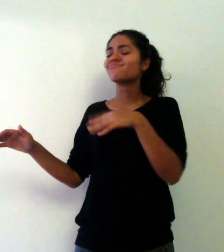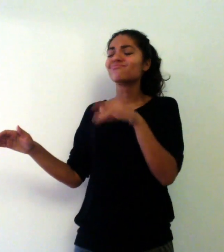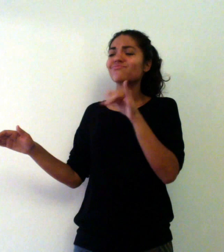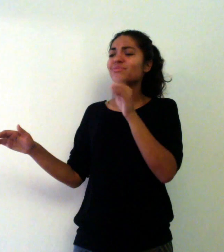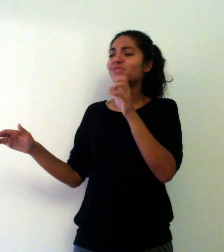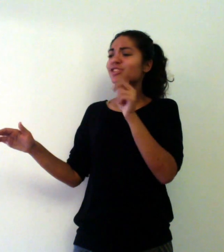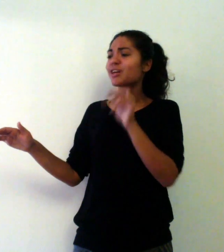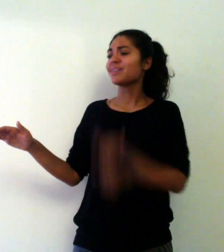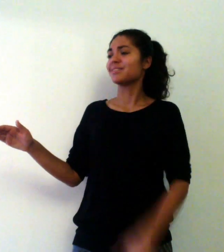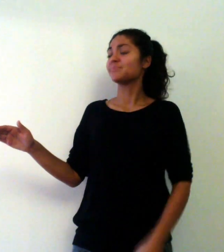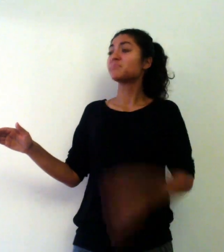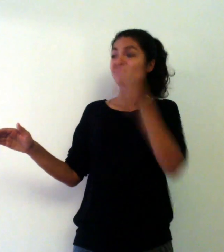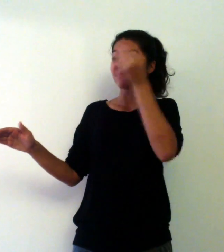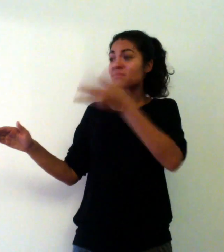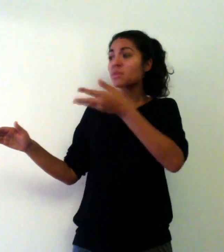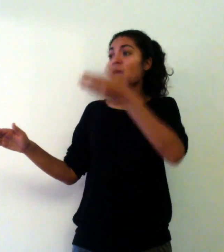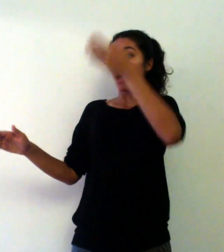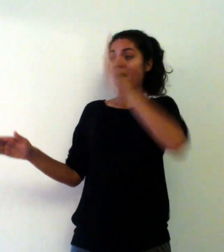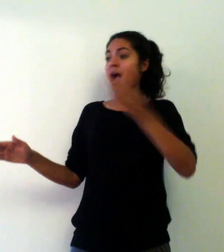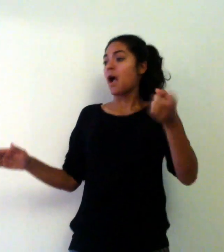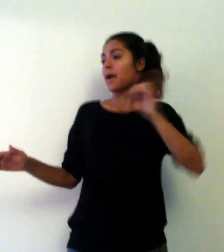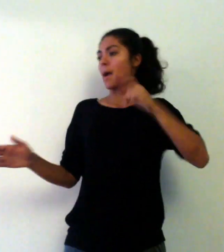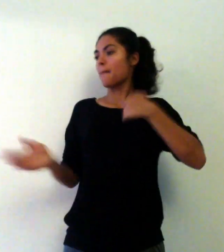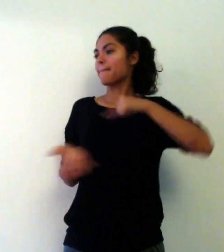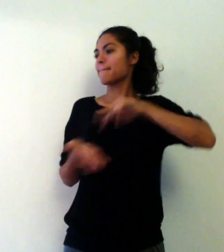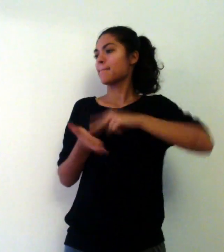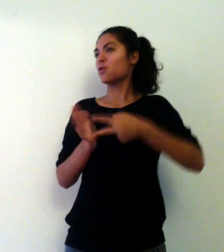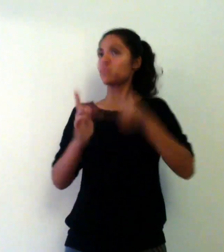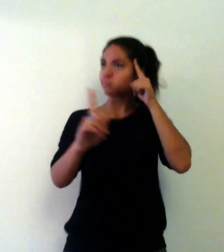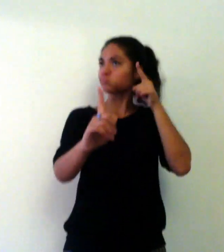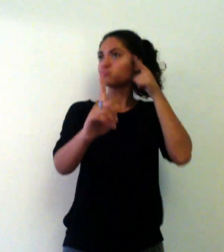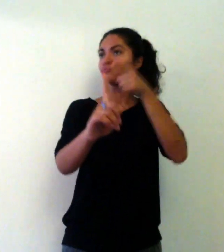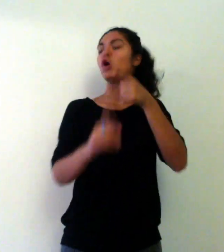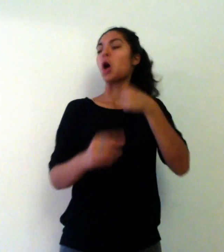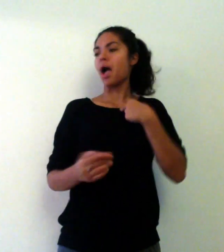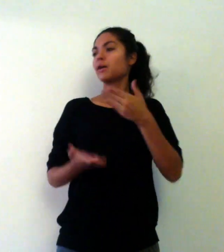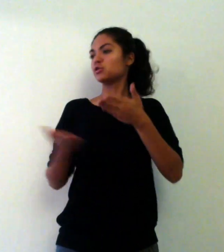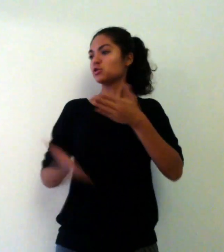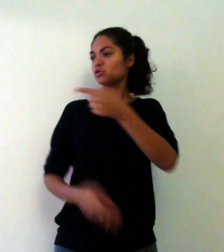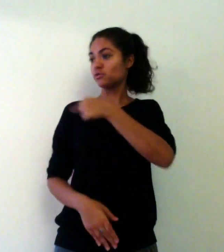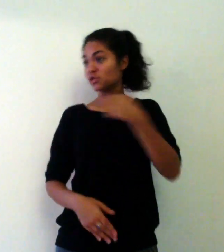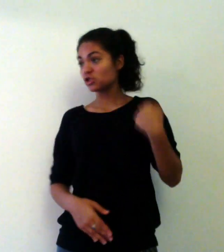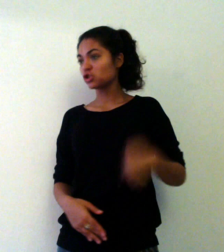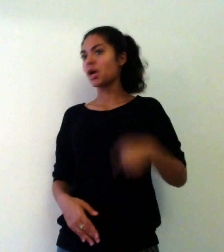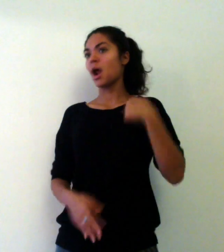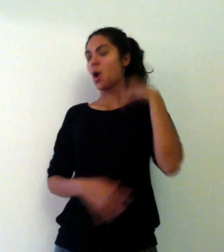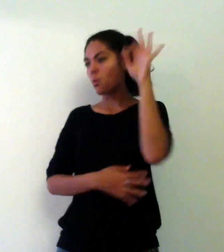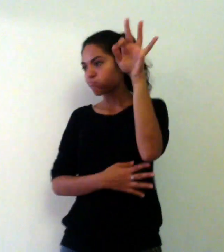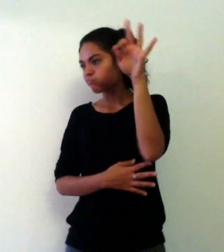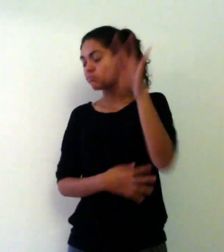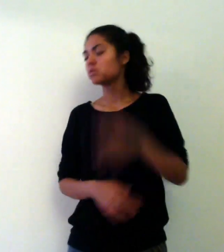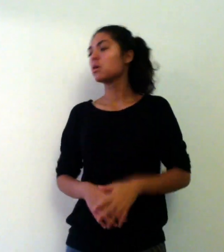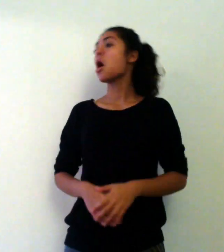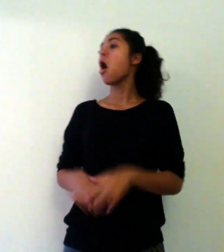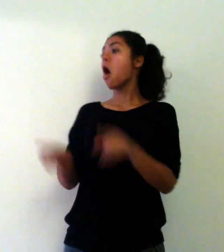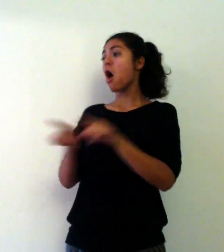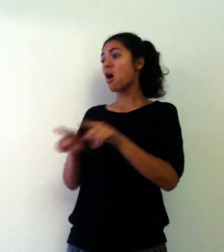God has made me for a purpose for China, but He's also made me fast, and when I run, I feel His